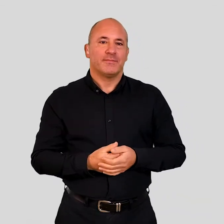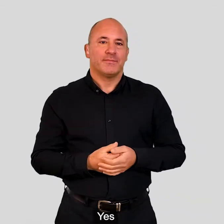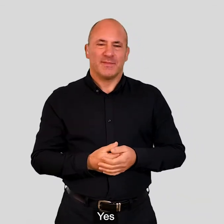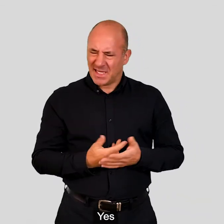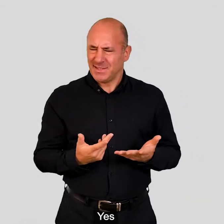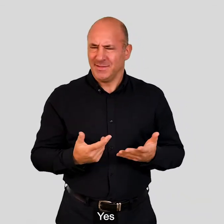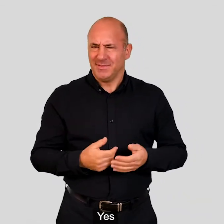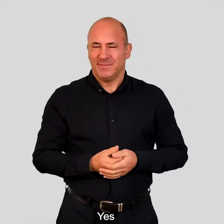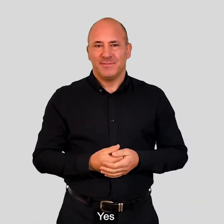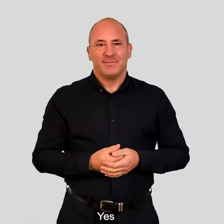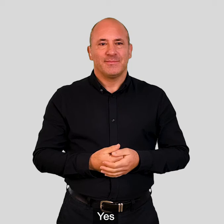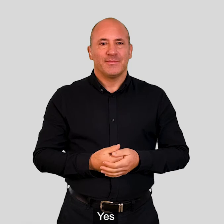Yes.